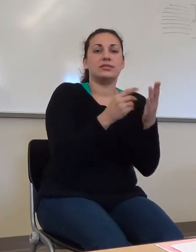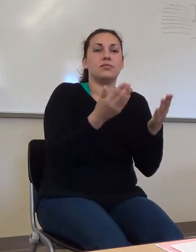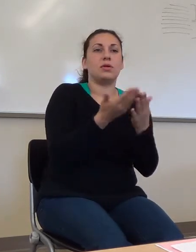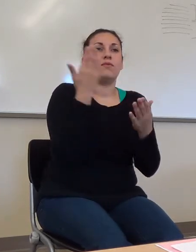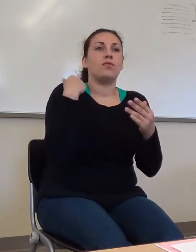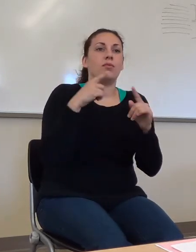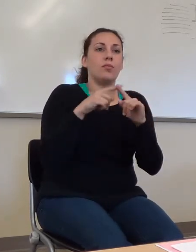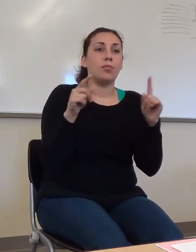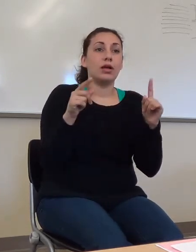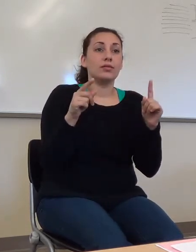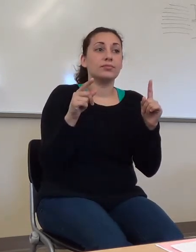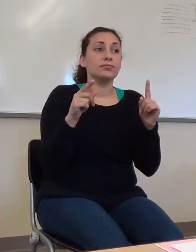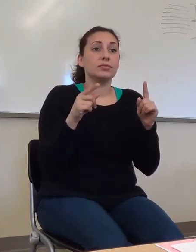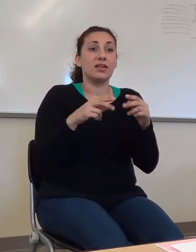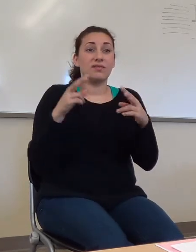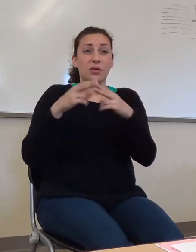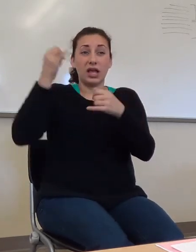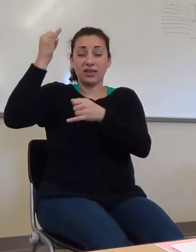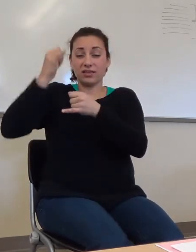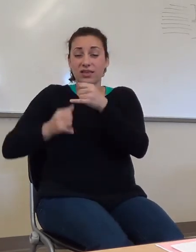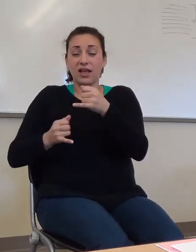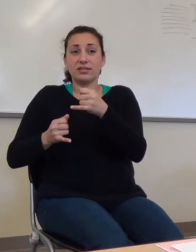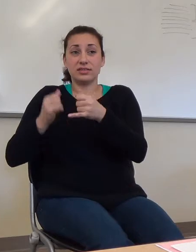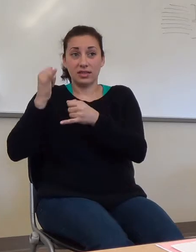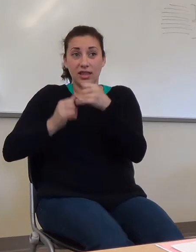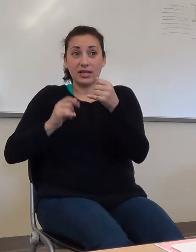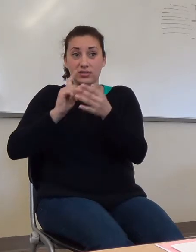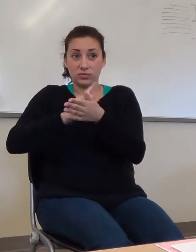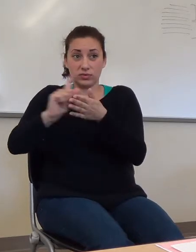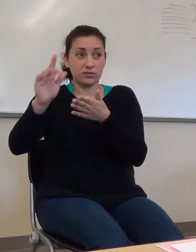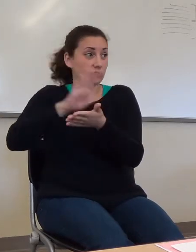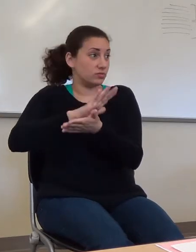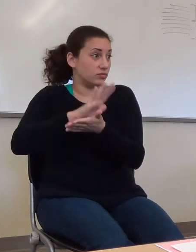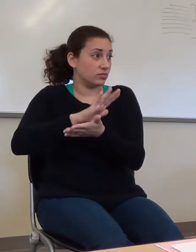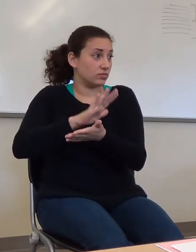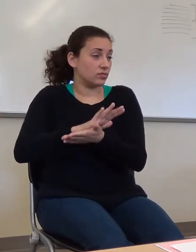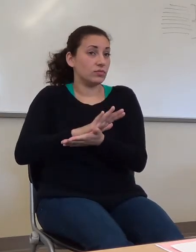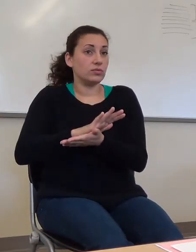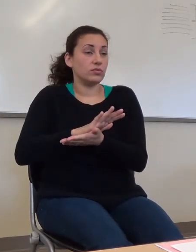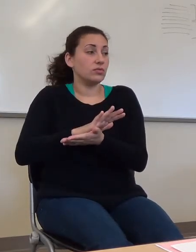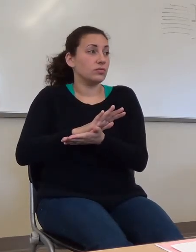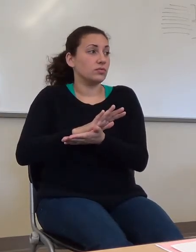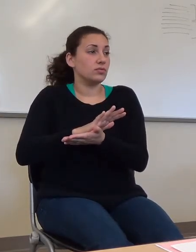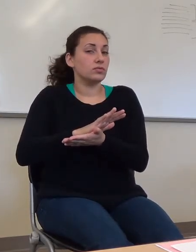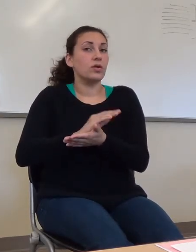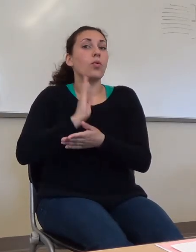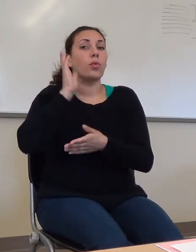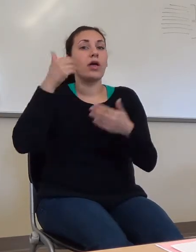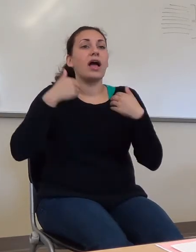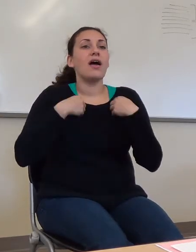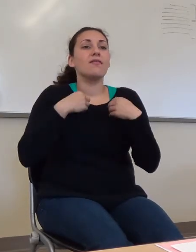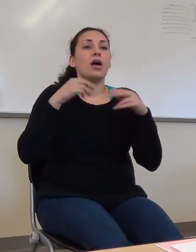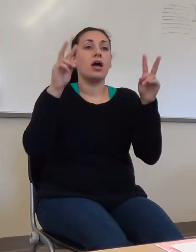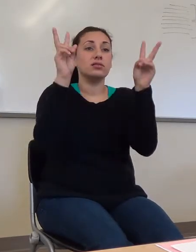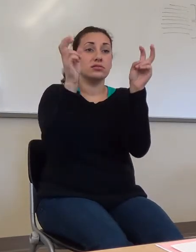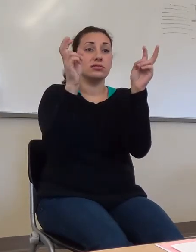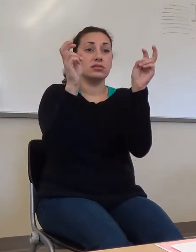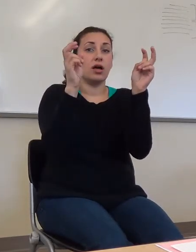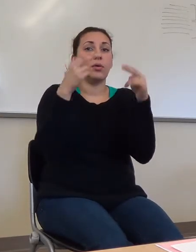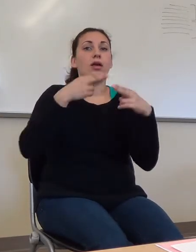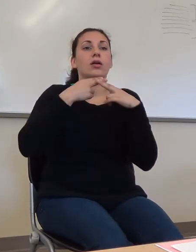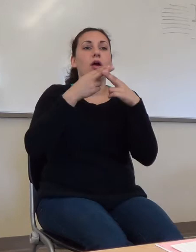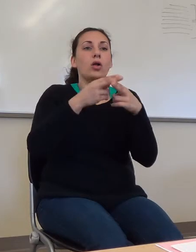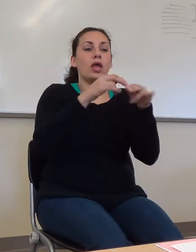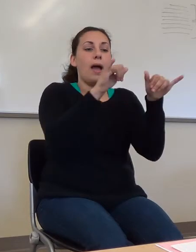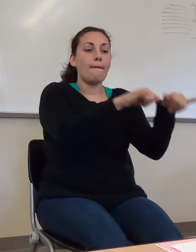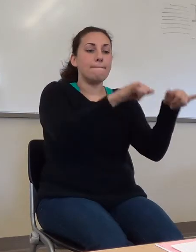we get to the very last week, we're going to have a topic called patterns. We're